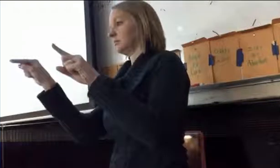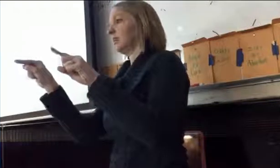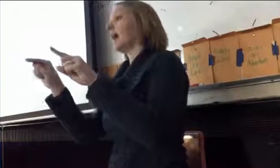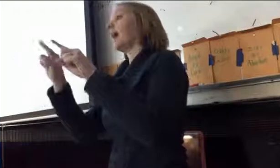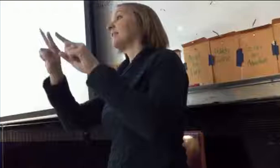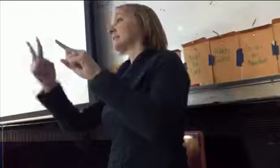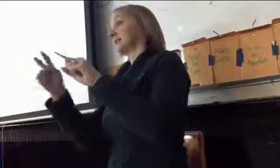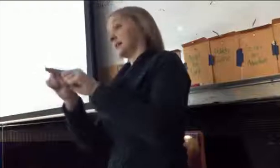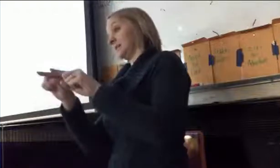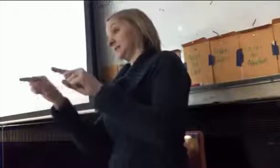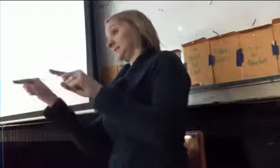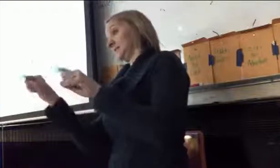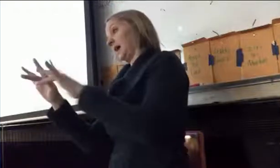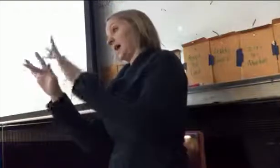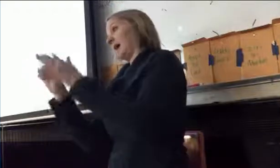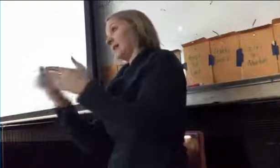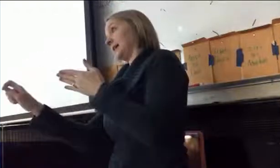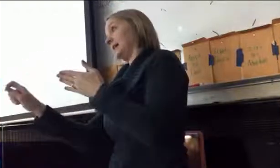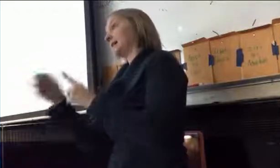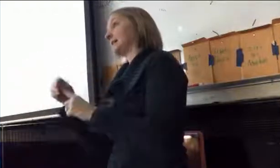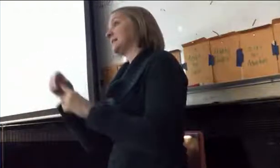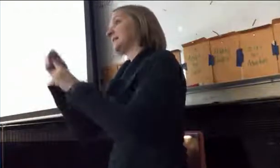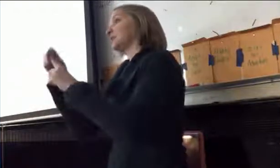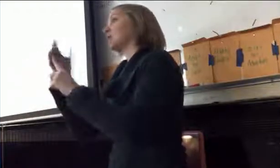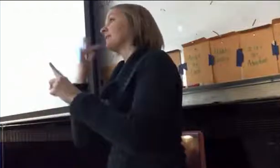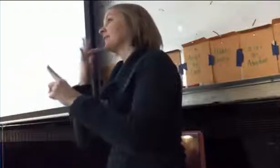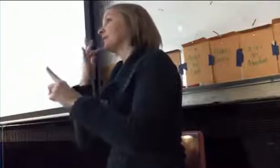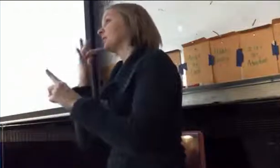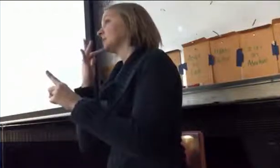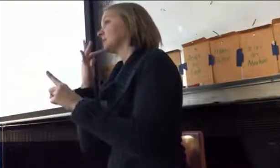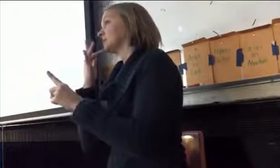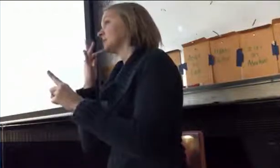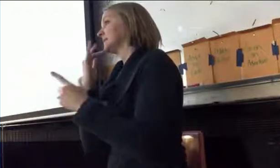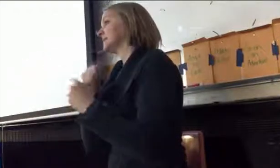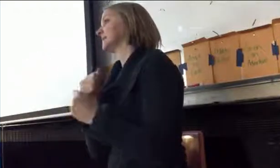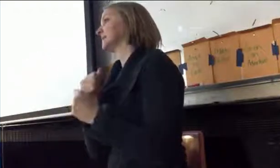In the second bullet, if you'll highlight special favors